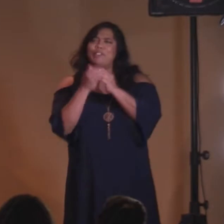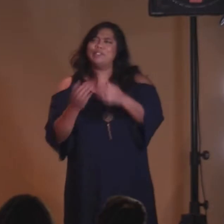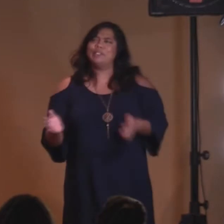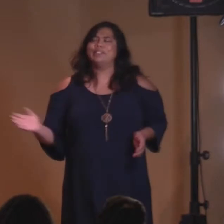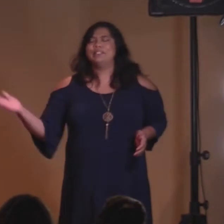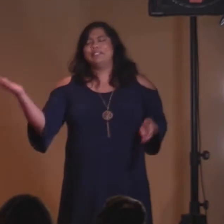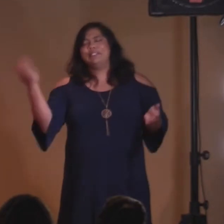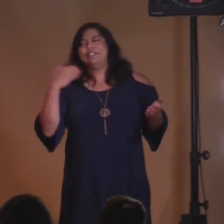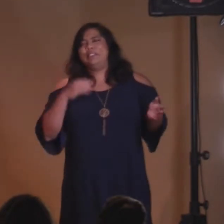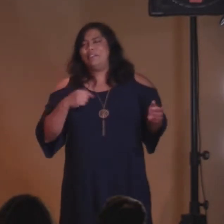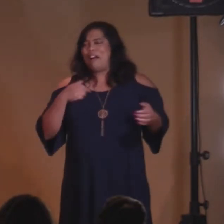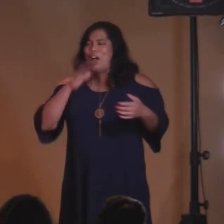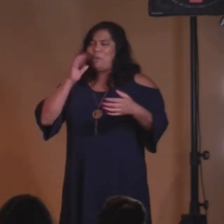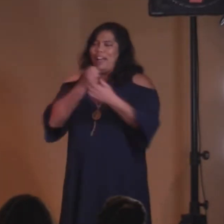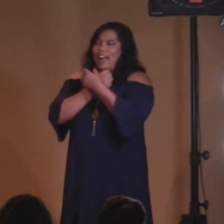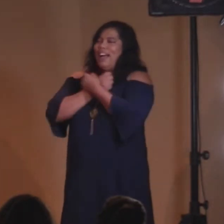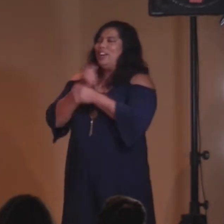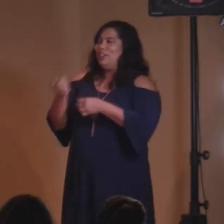Come with me, let me hug you.